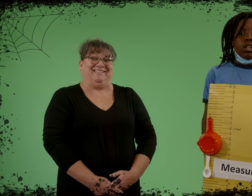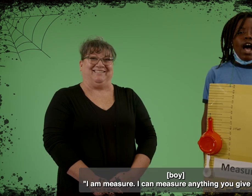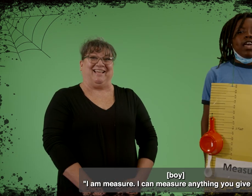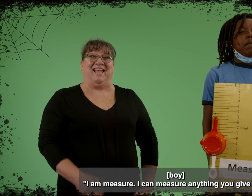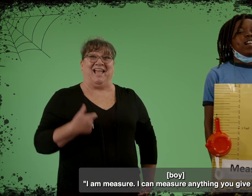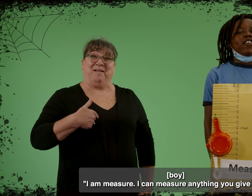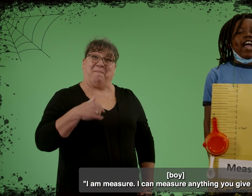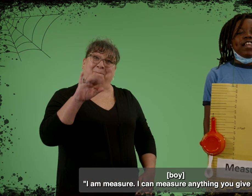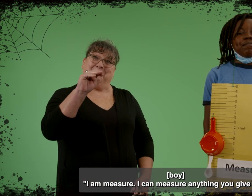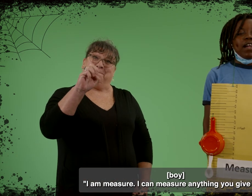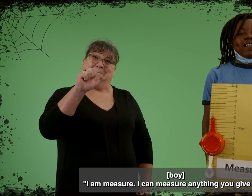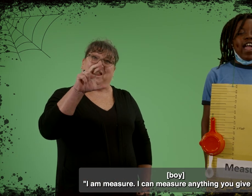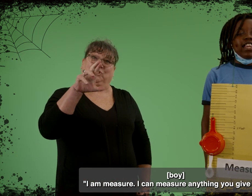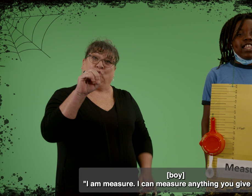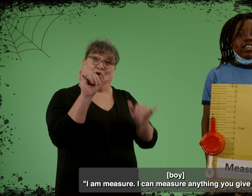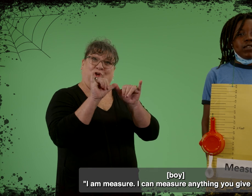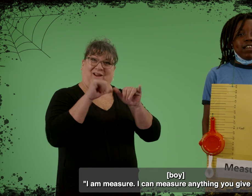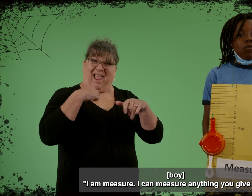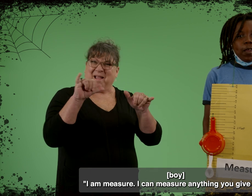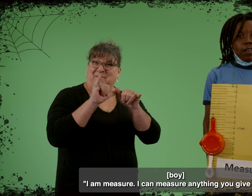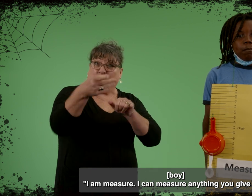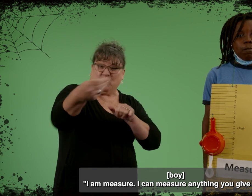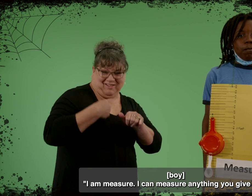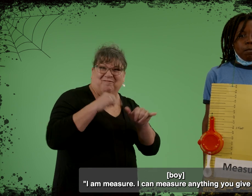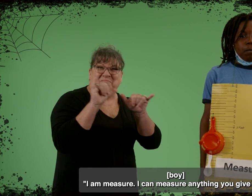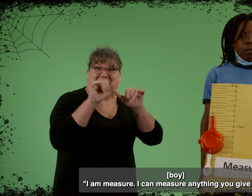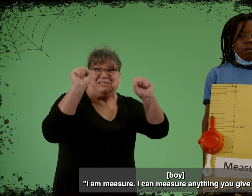I am Measure. I can measure anything you give me.